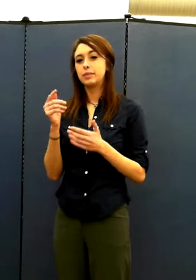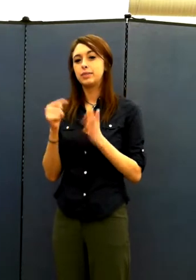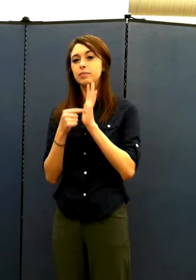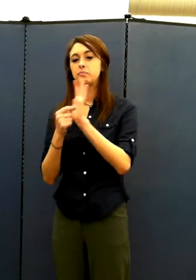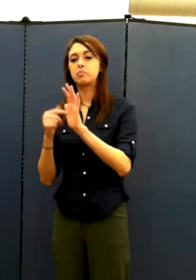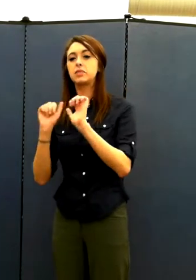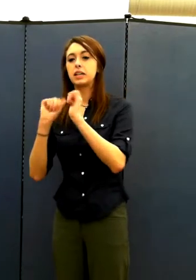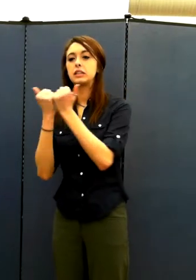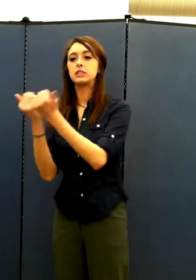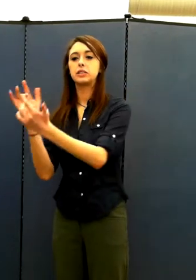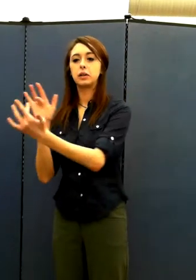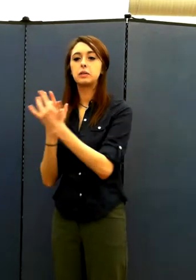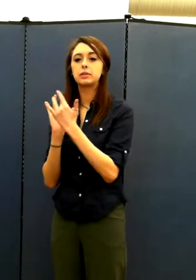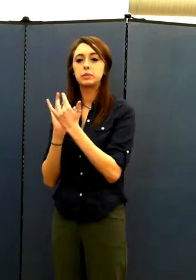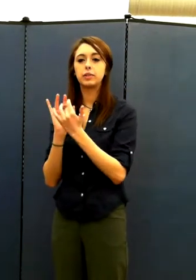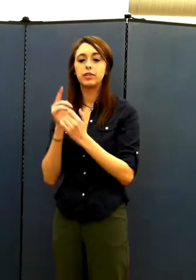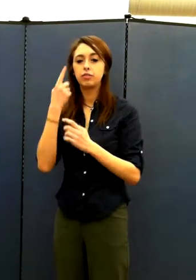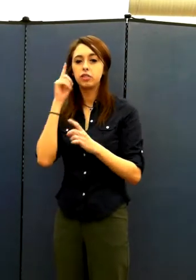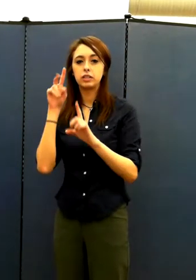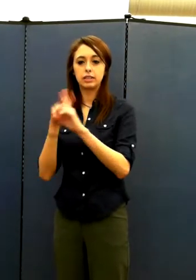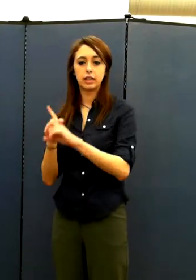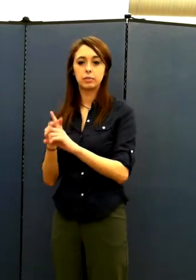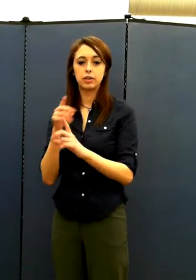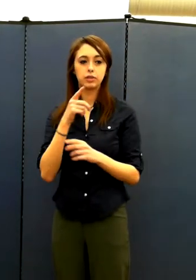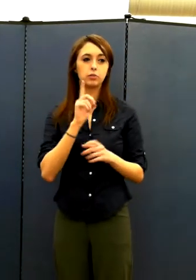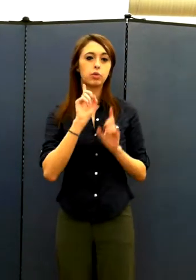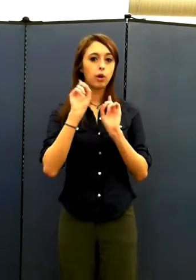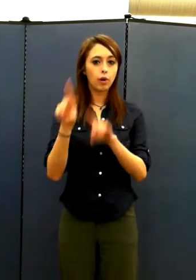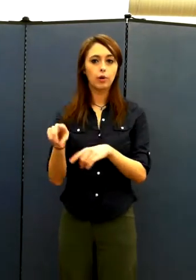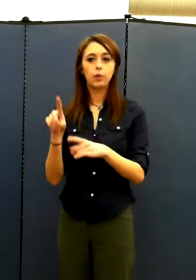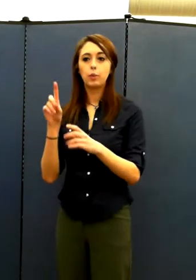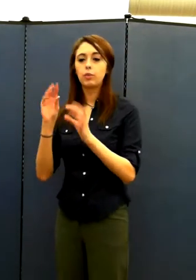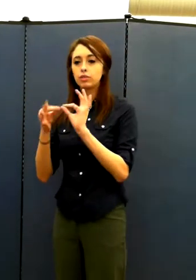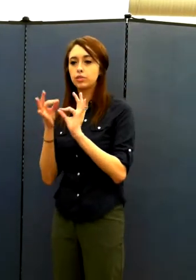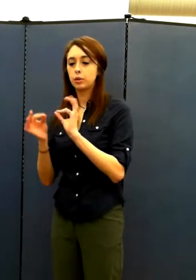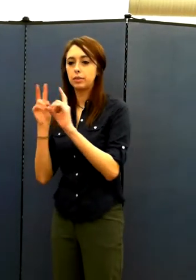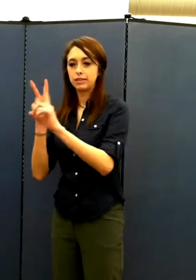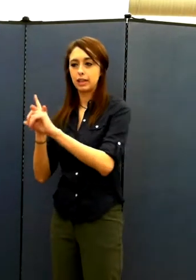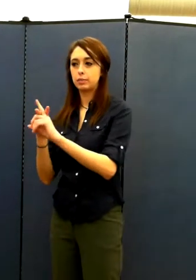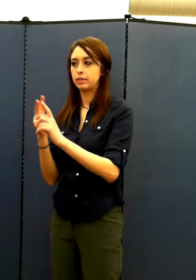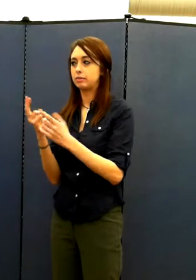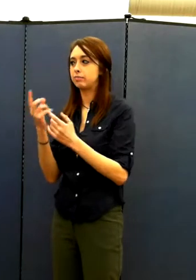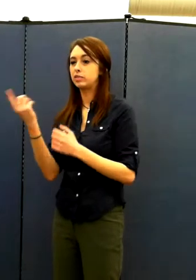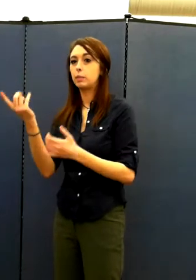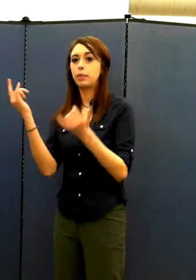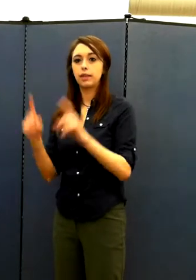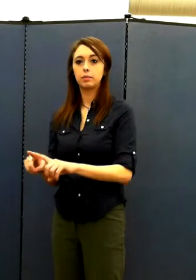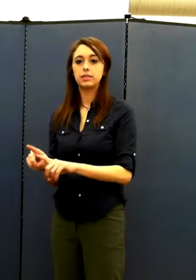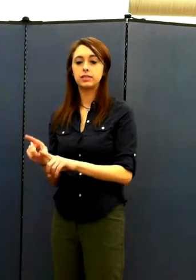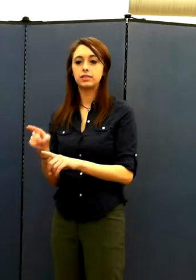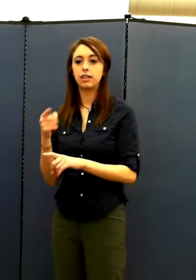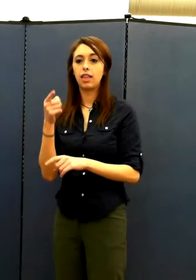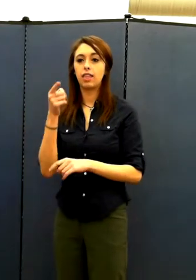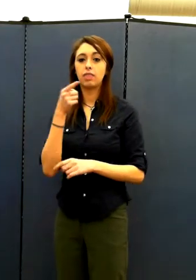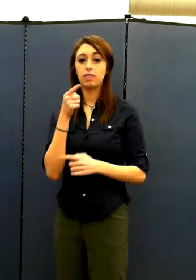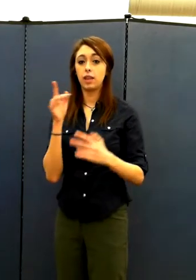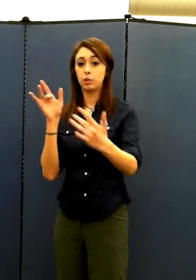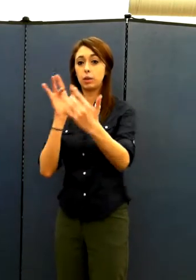say, yeah, sure. And then you go, you interpret the assignment, and let's say something happens. They are going to come after you personally. They're not going to come after